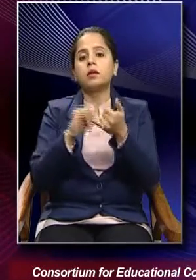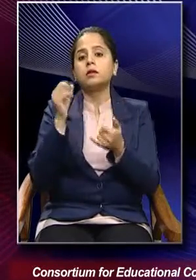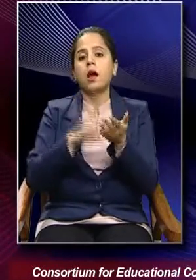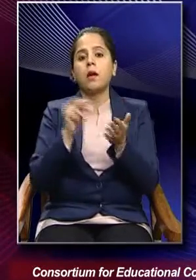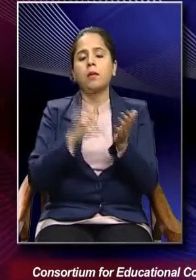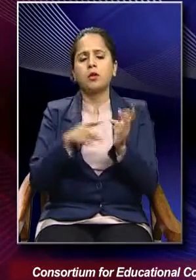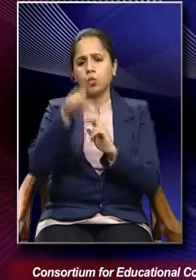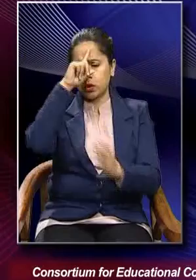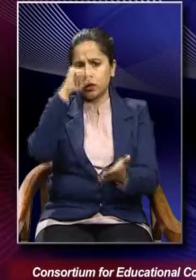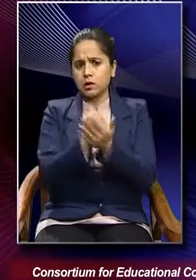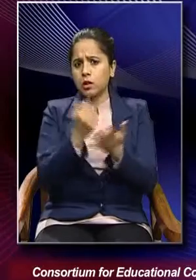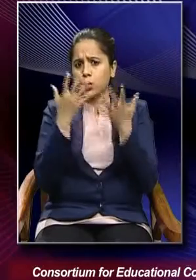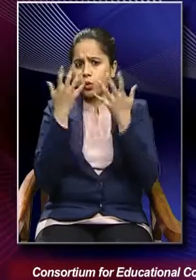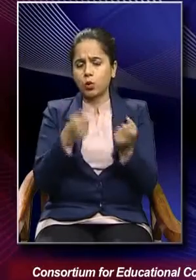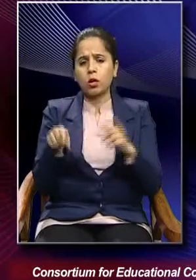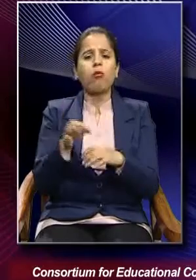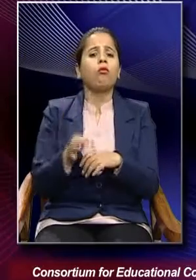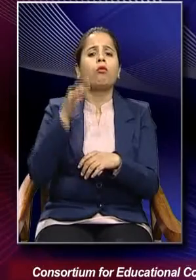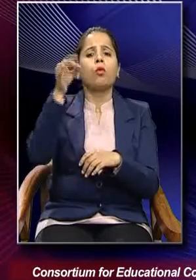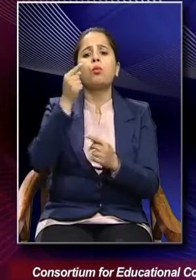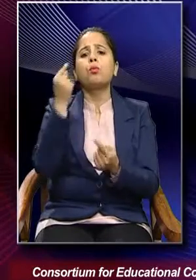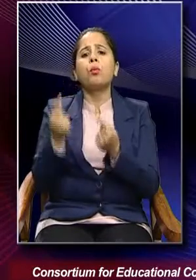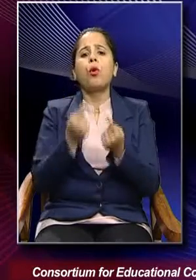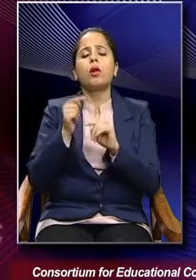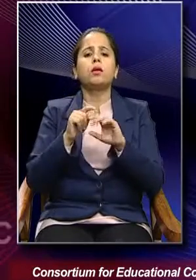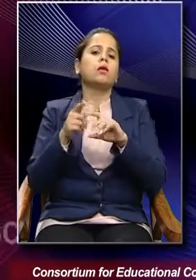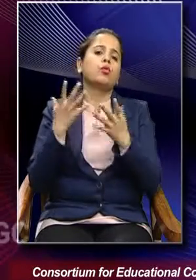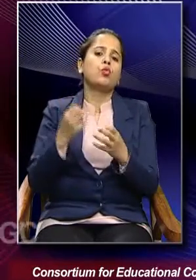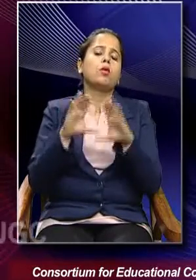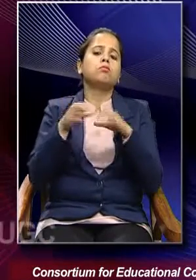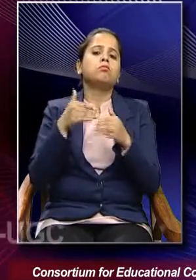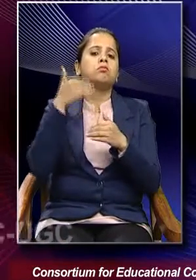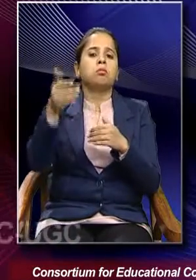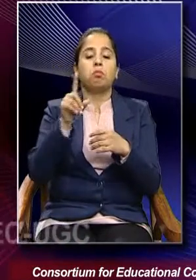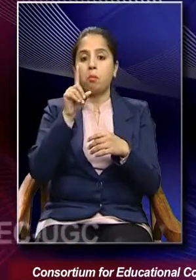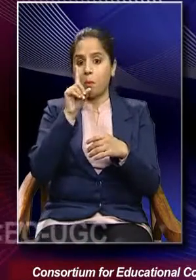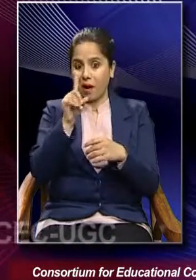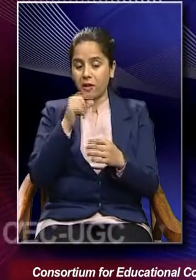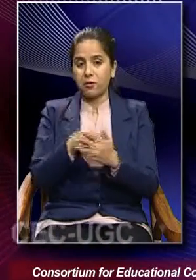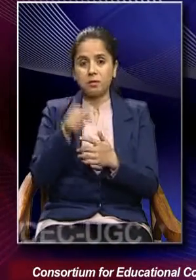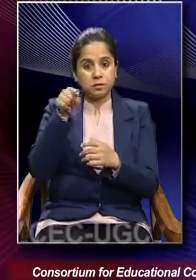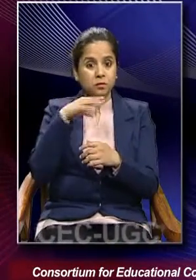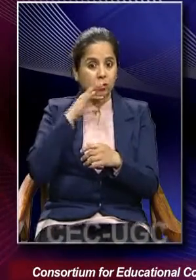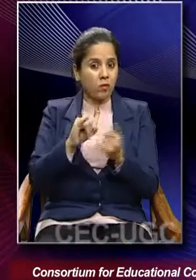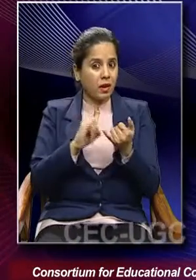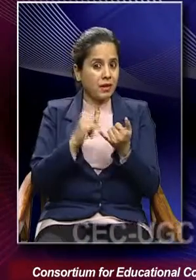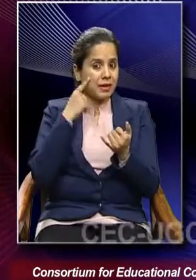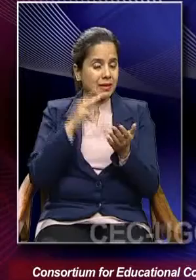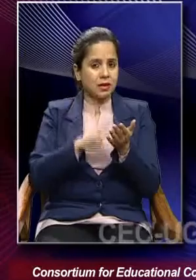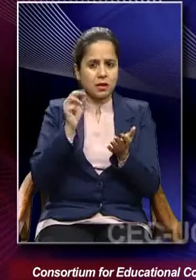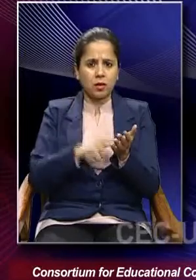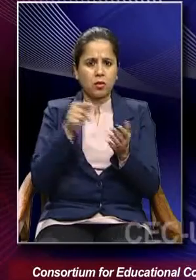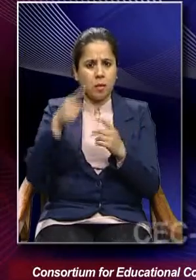to decide on future political course. However, this had